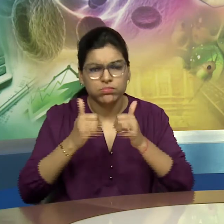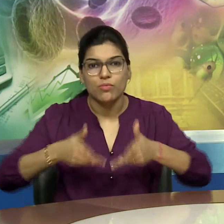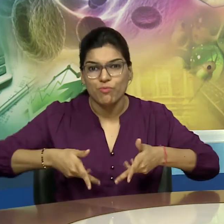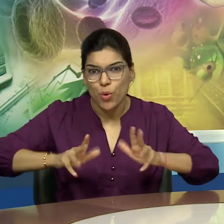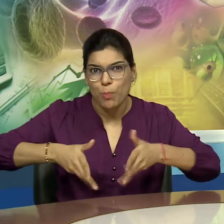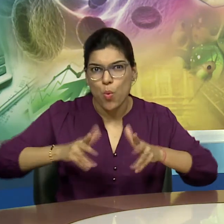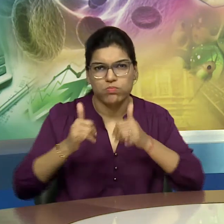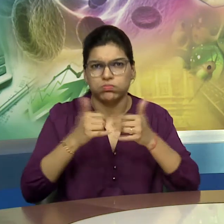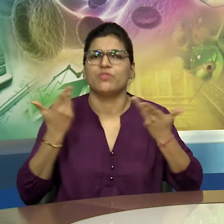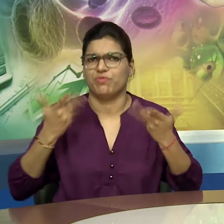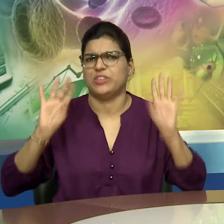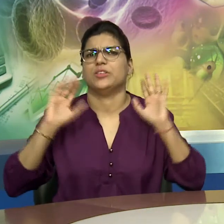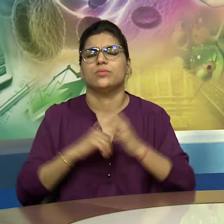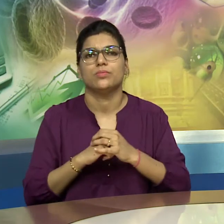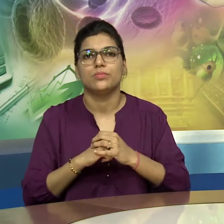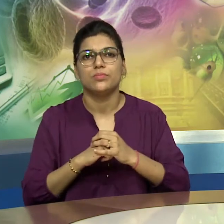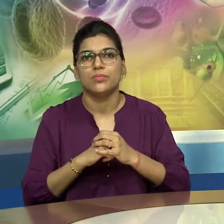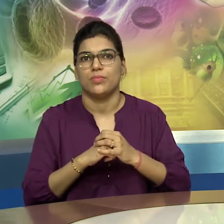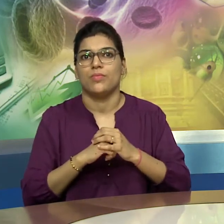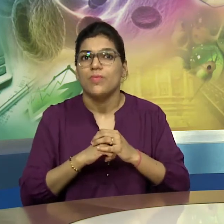night I played football.